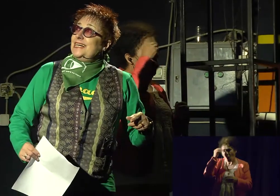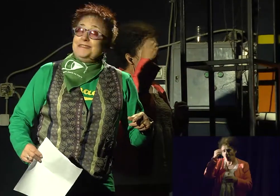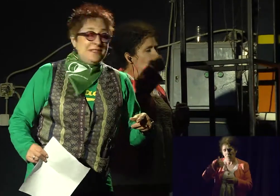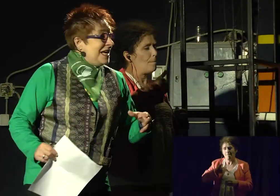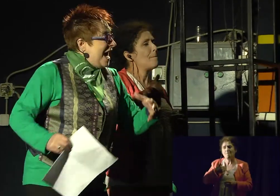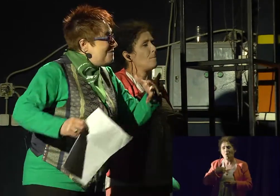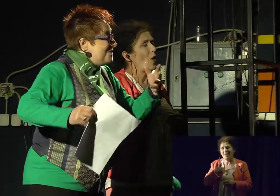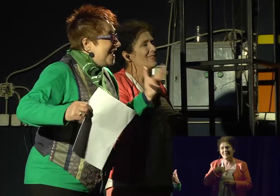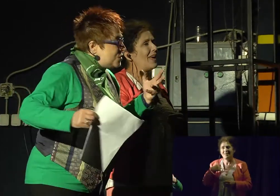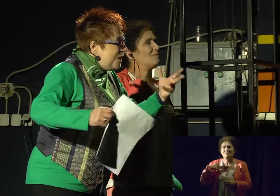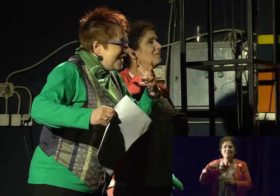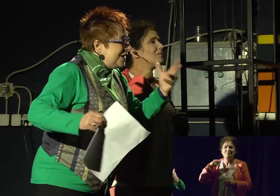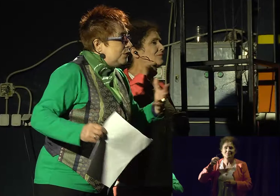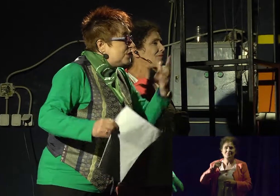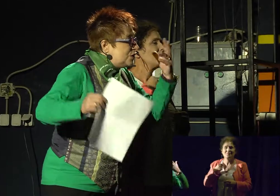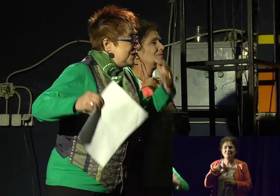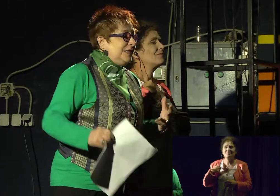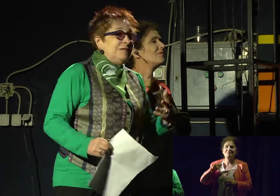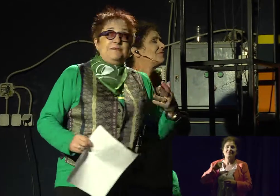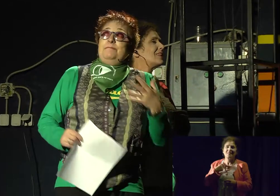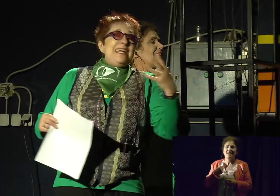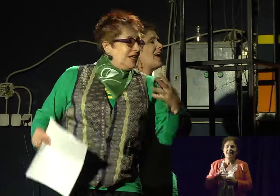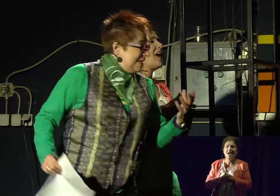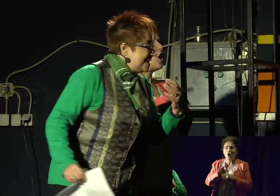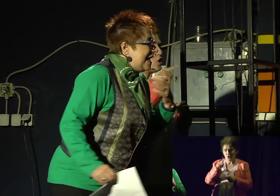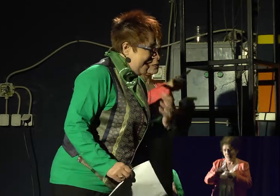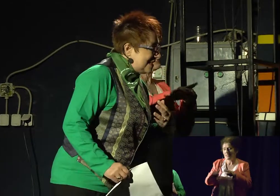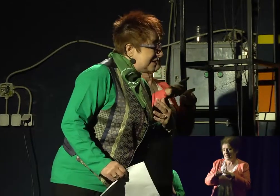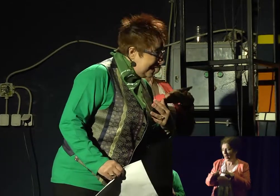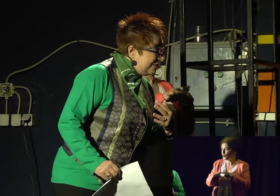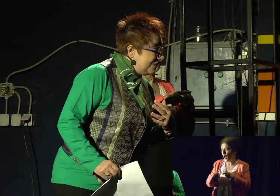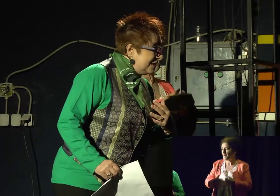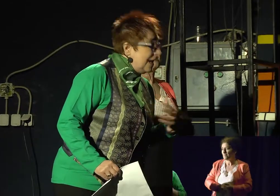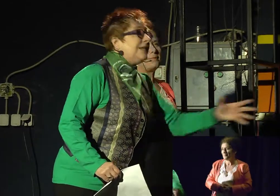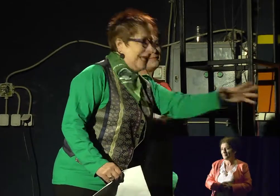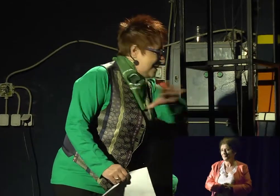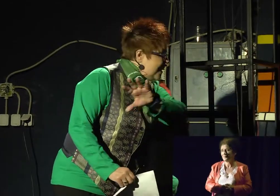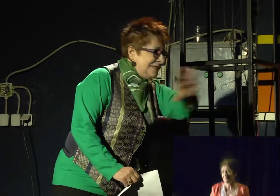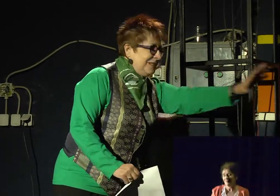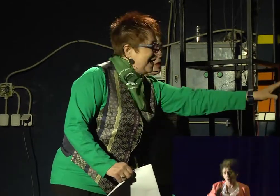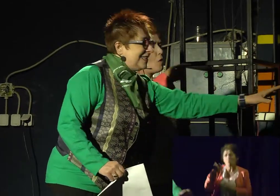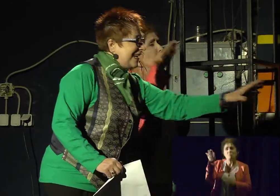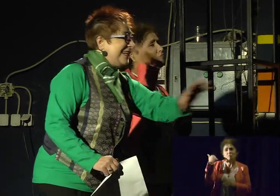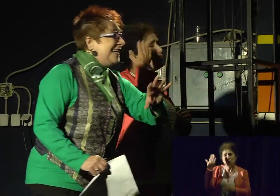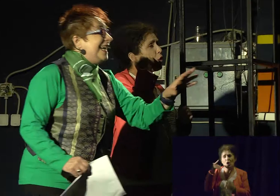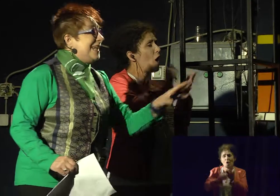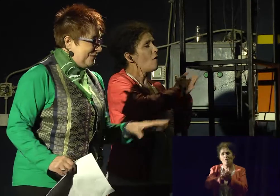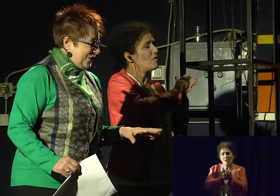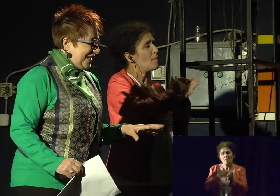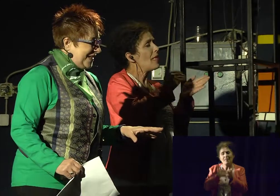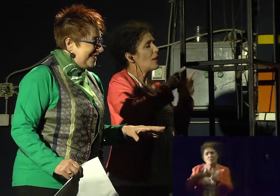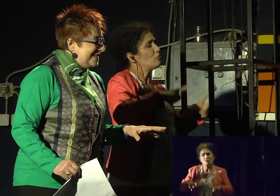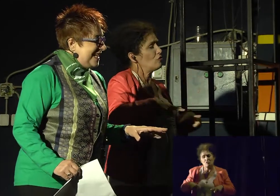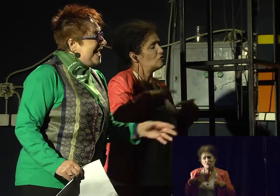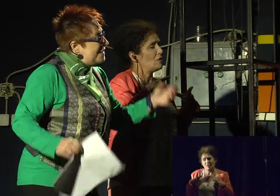And that's why, you know, the bad times I've had to live, unlike any of